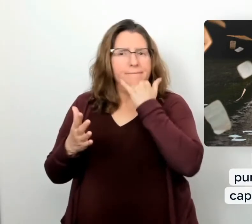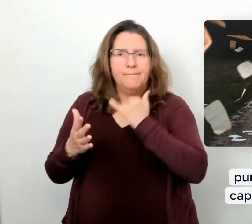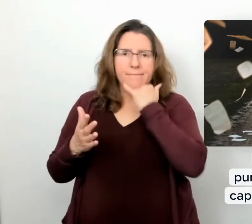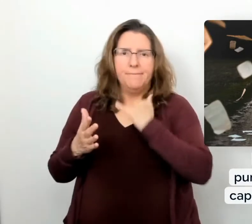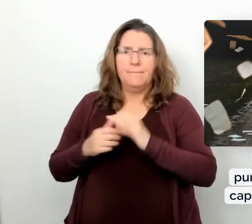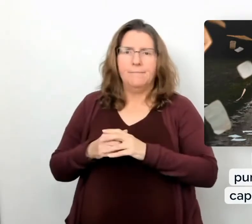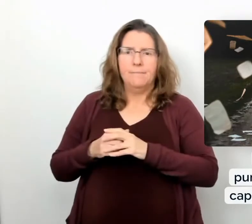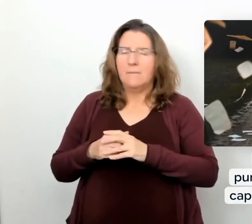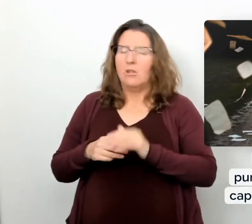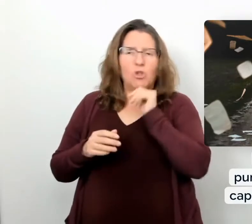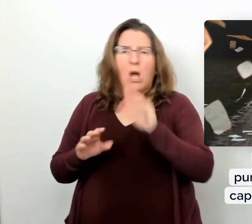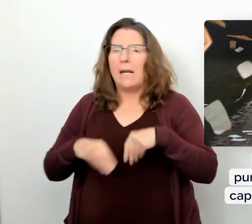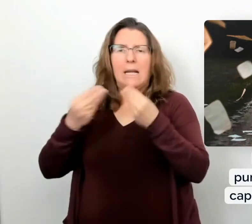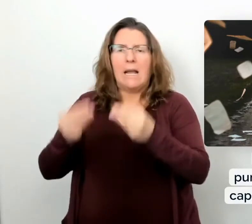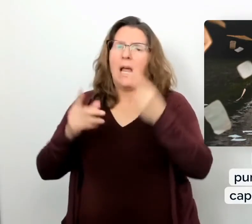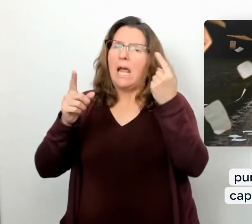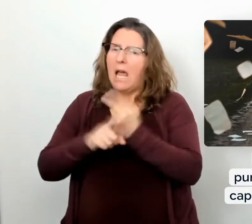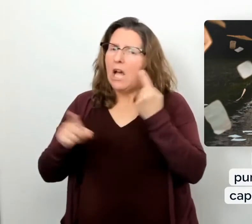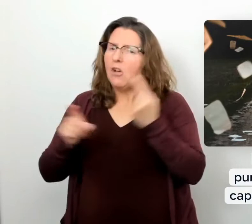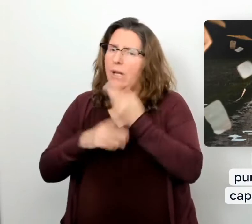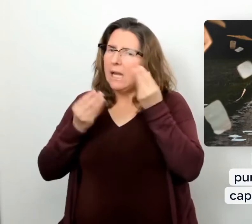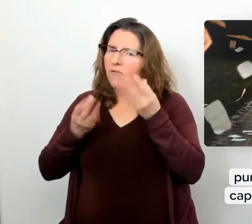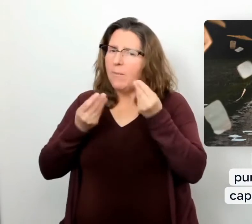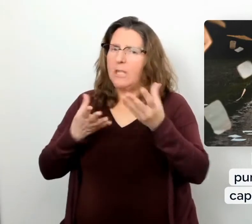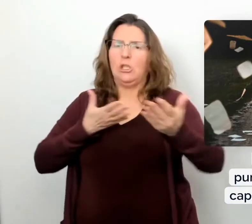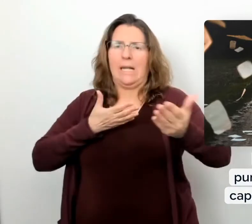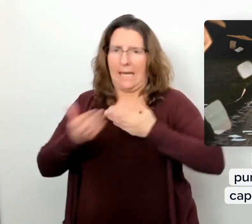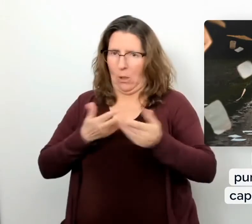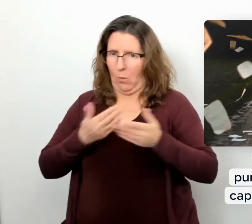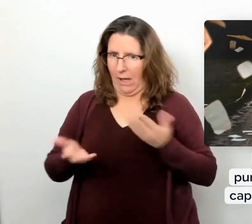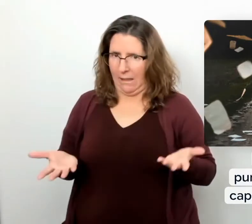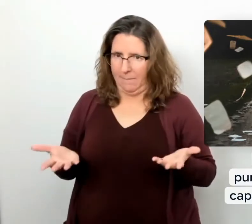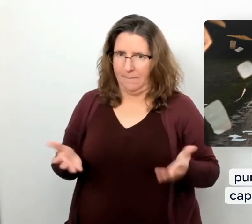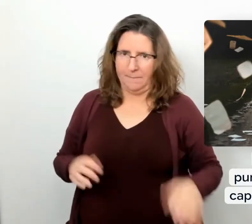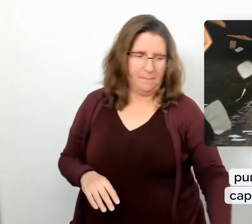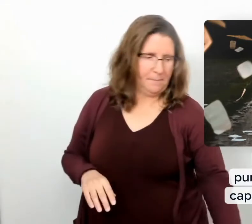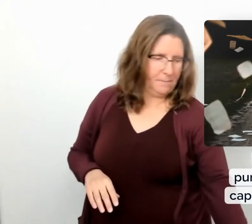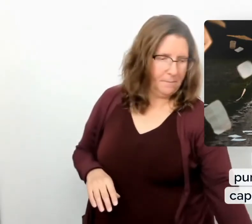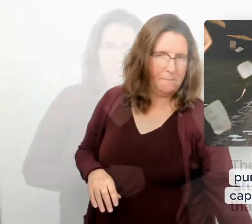flawed. It's pretty difficult to get accurate results regardless.